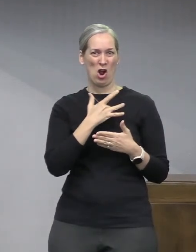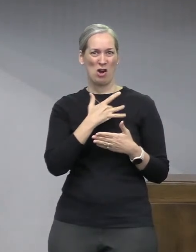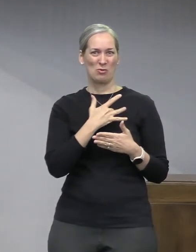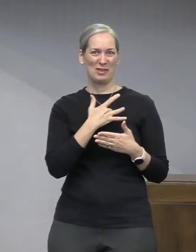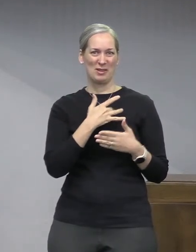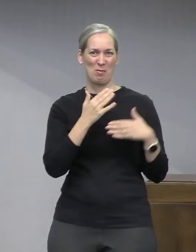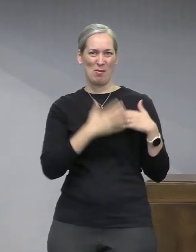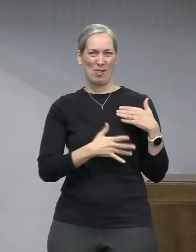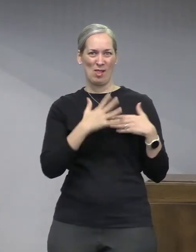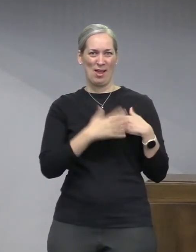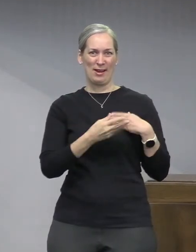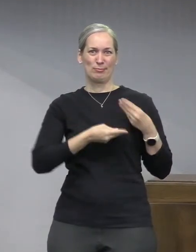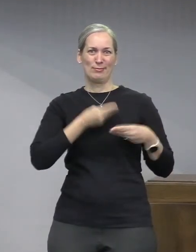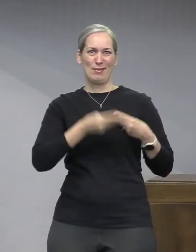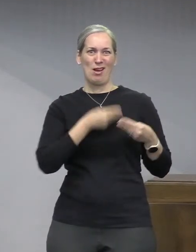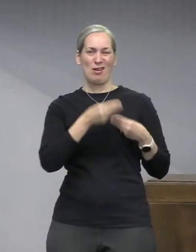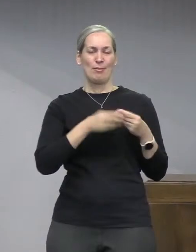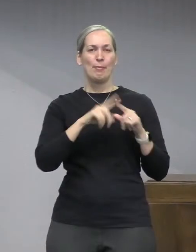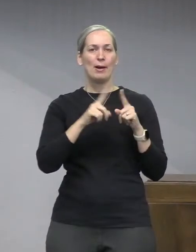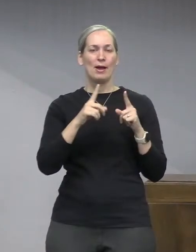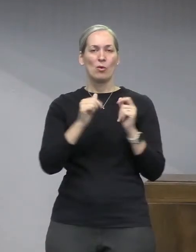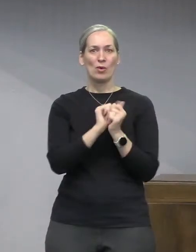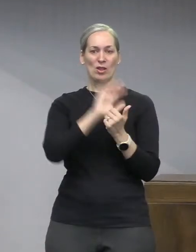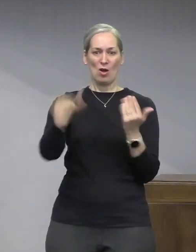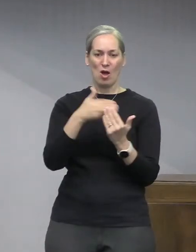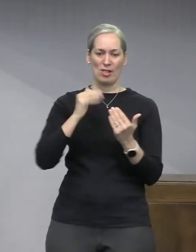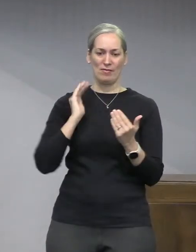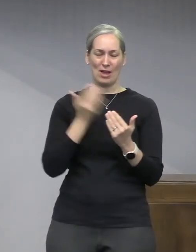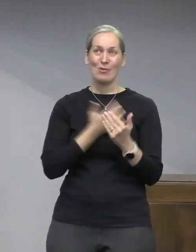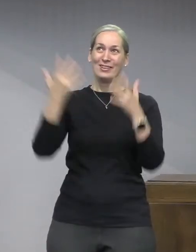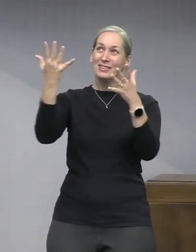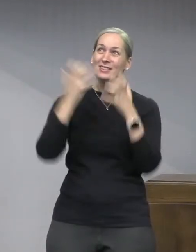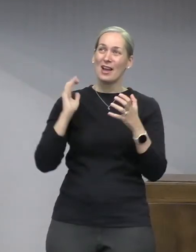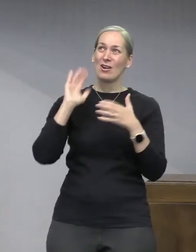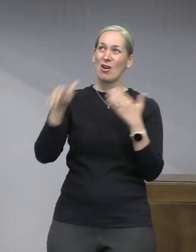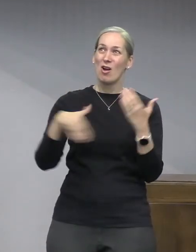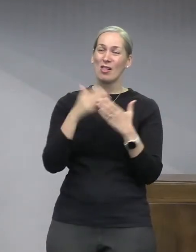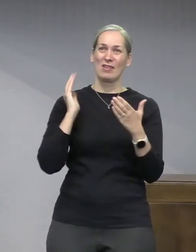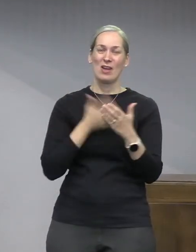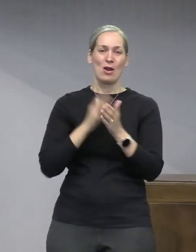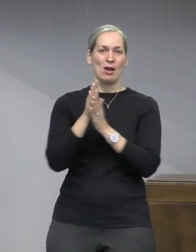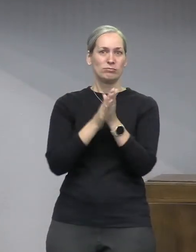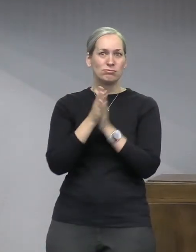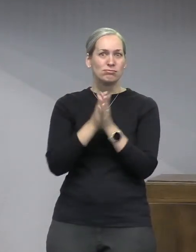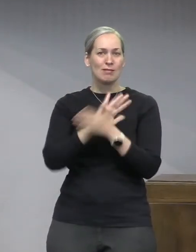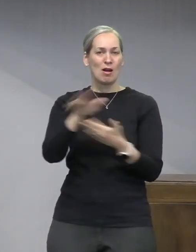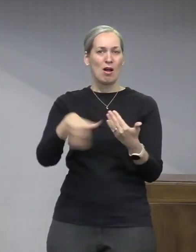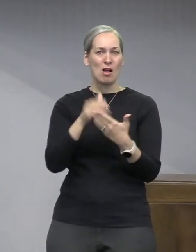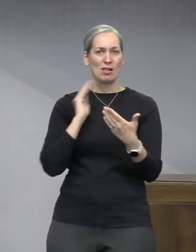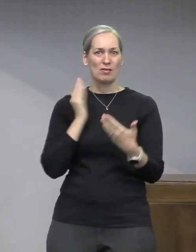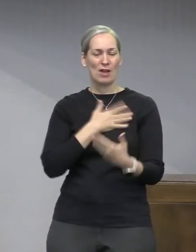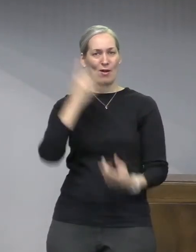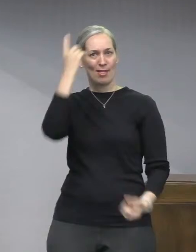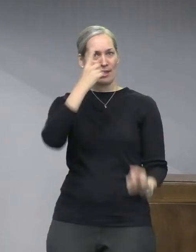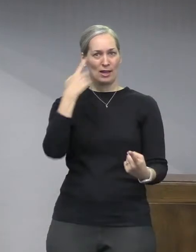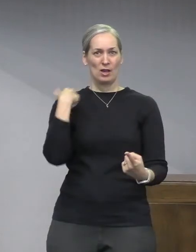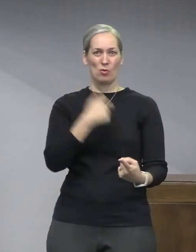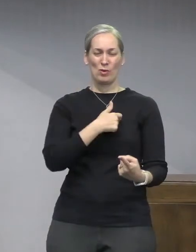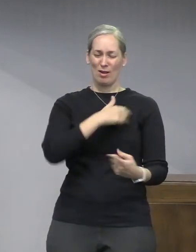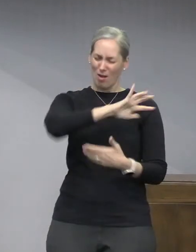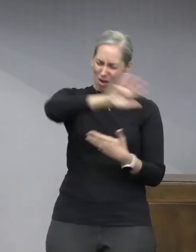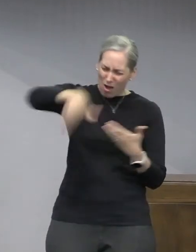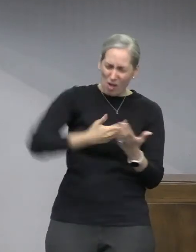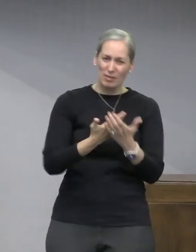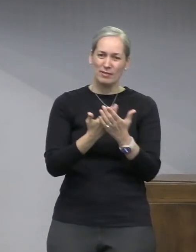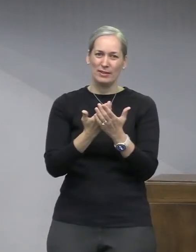every one of our desires we give to Him. With all of our passions we give to Him. With all of our thoughts we give all